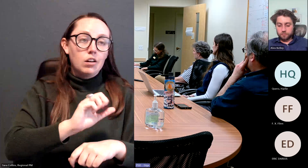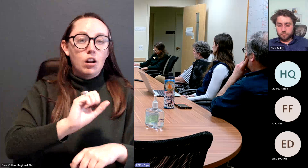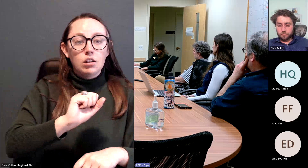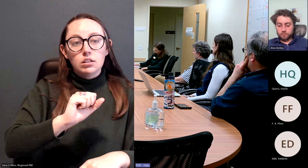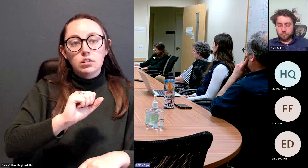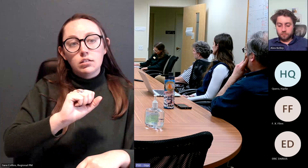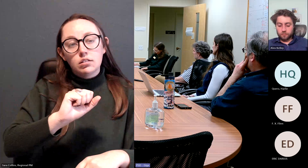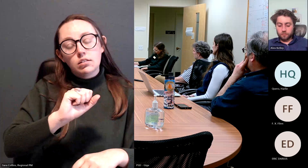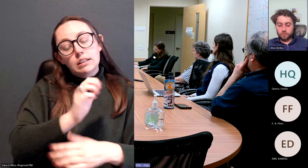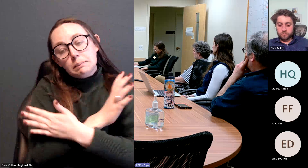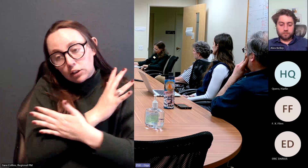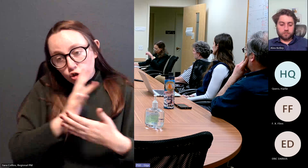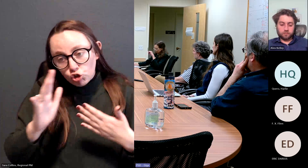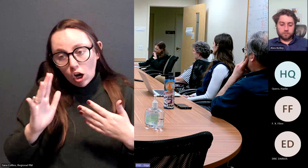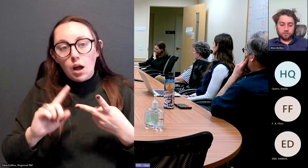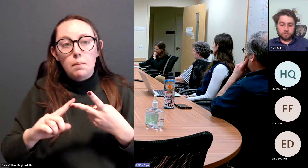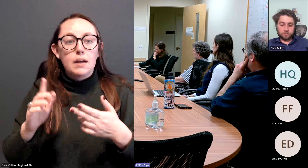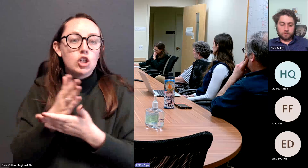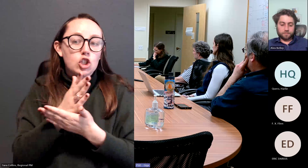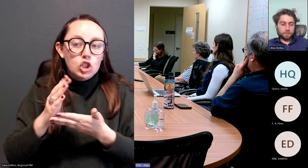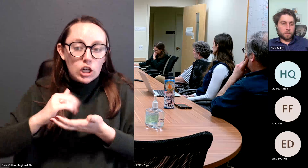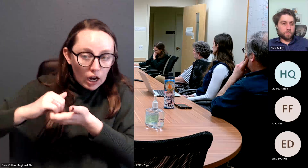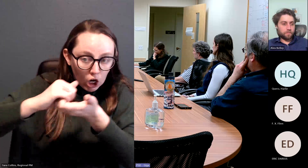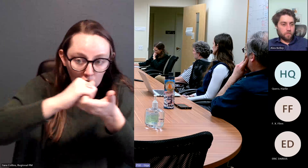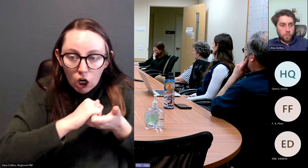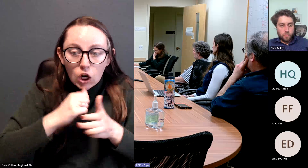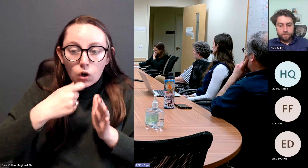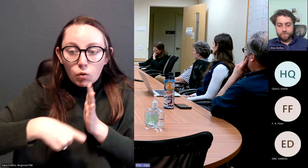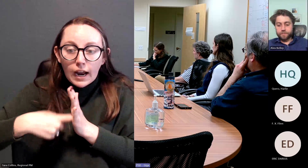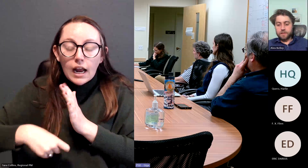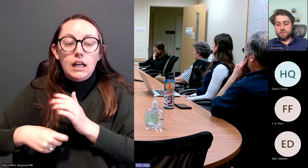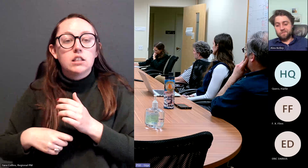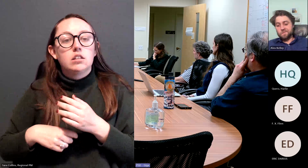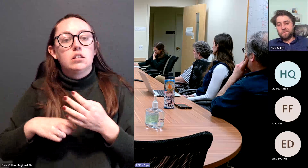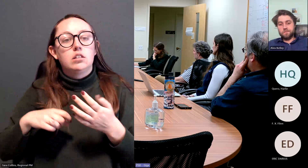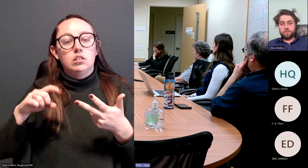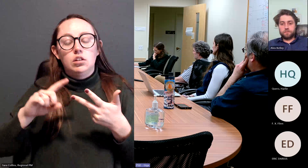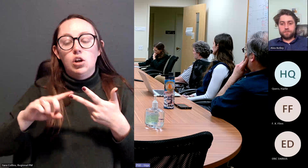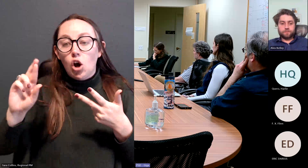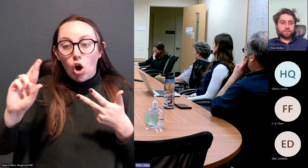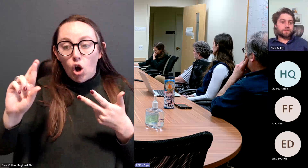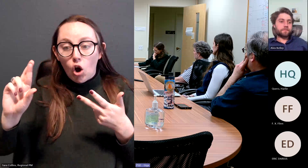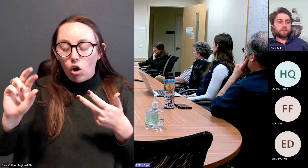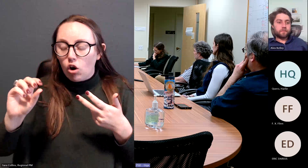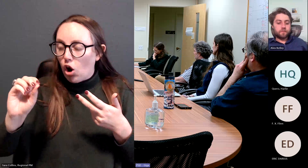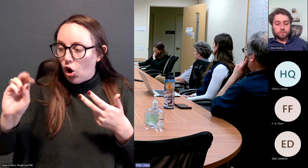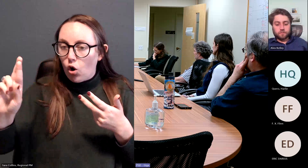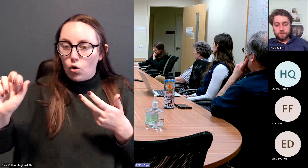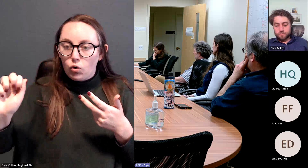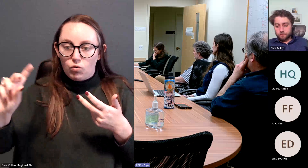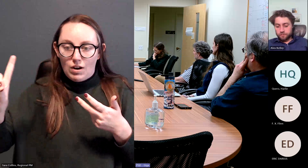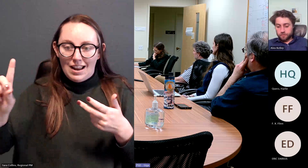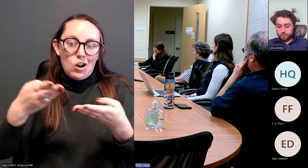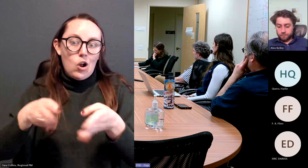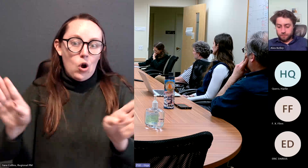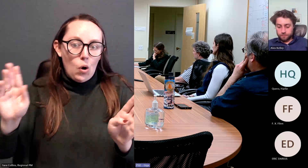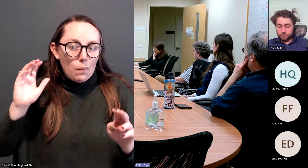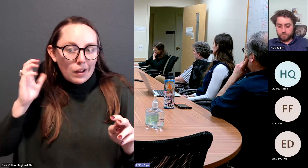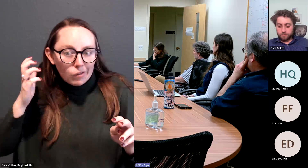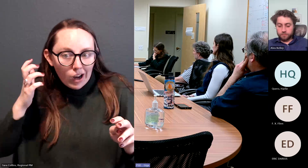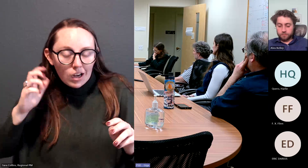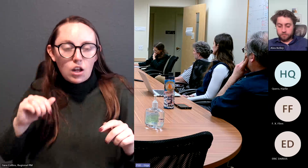shared radios or new ORAN, Open RAN radios, where the individual carriers could have their